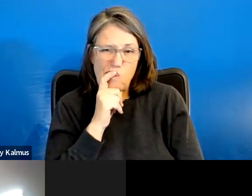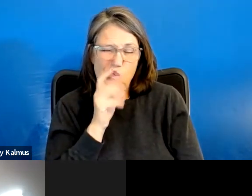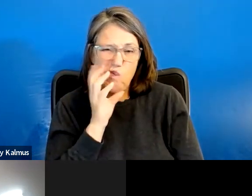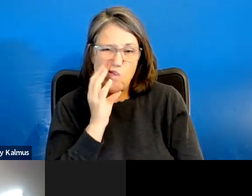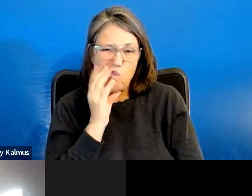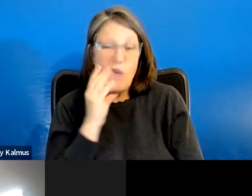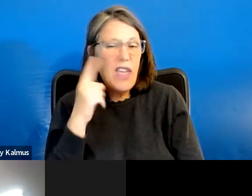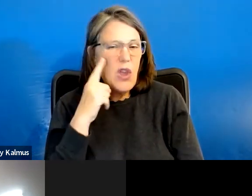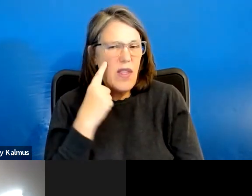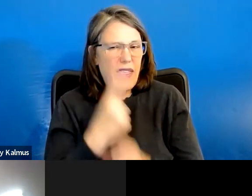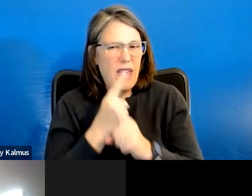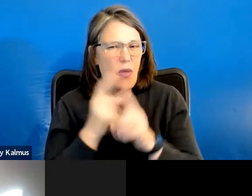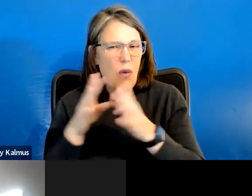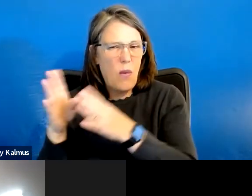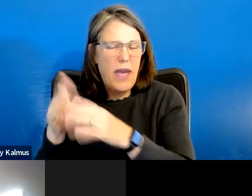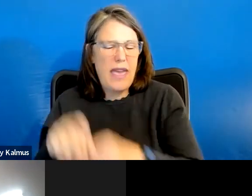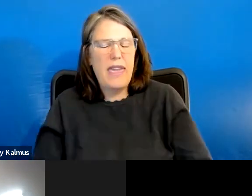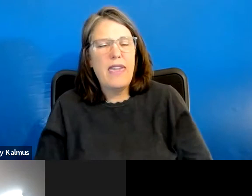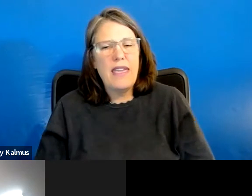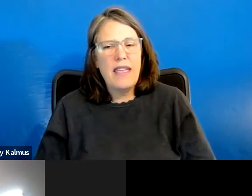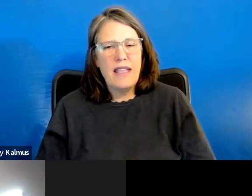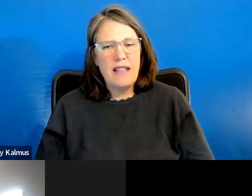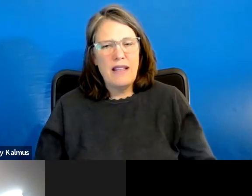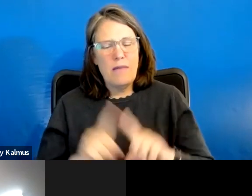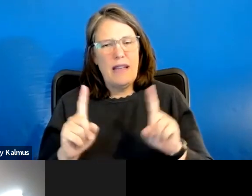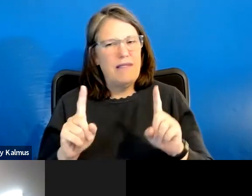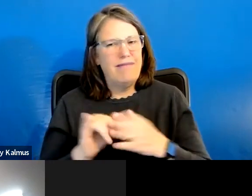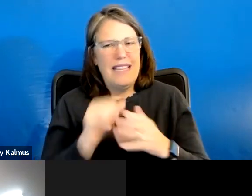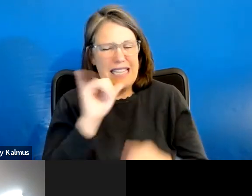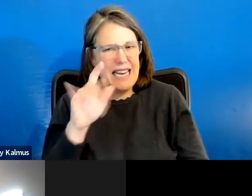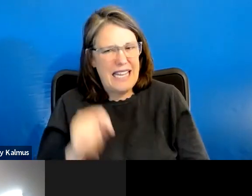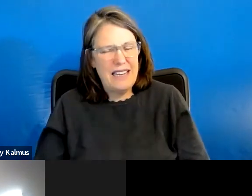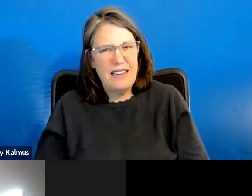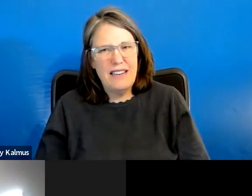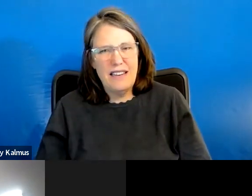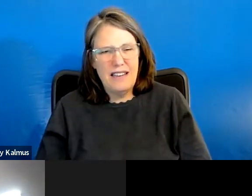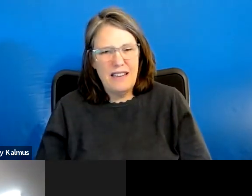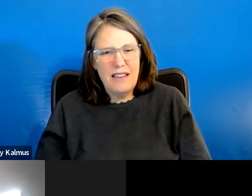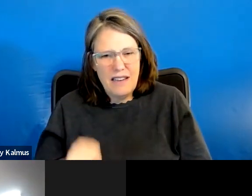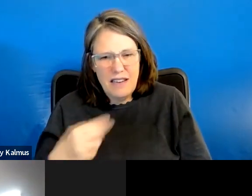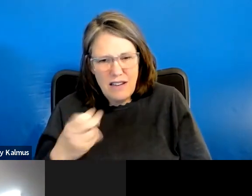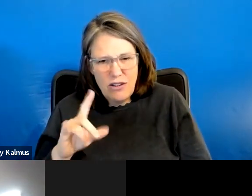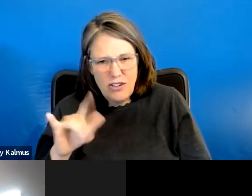You're thinking along the right way, but that's not it. Oh, Shelley's got it.